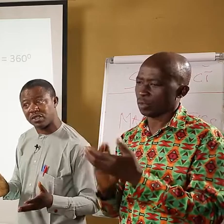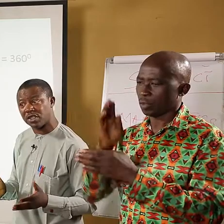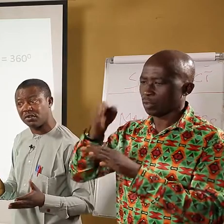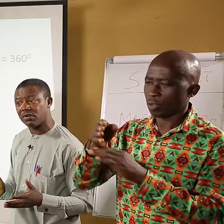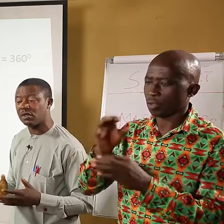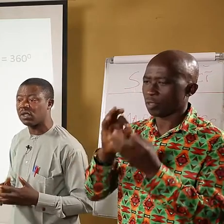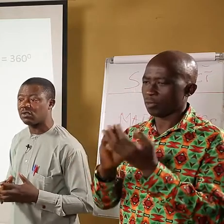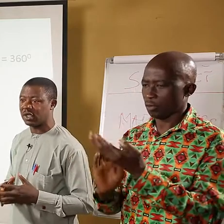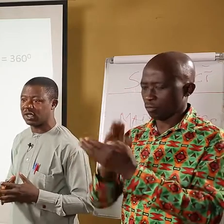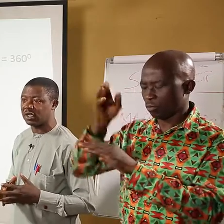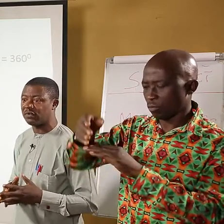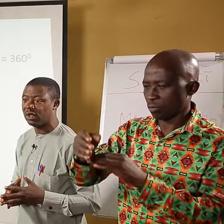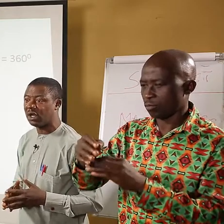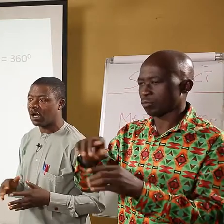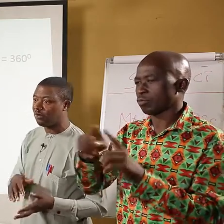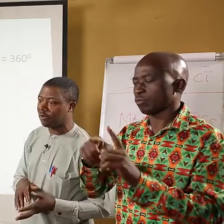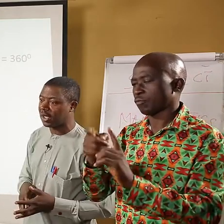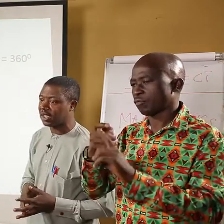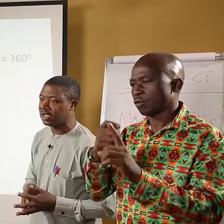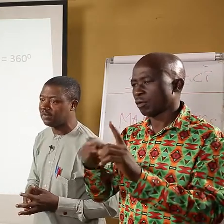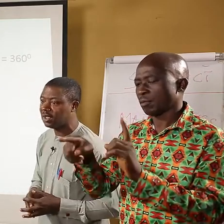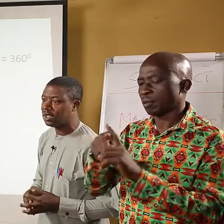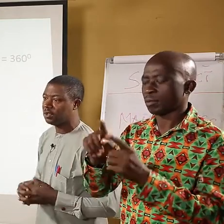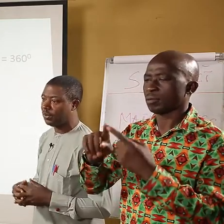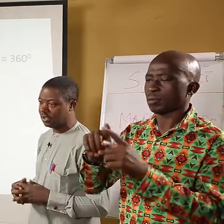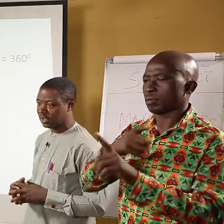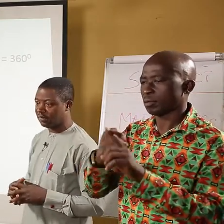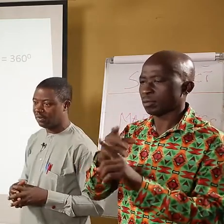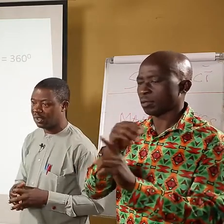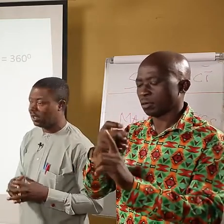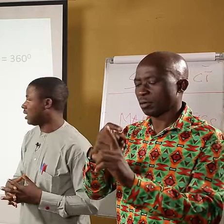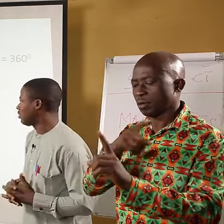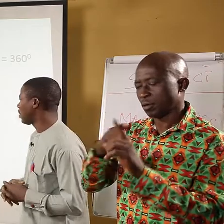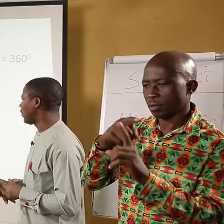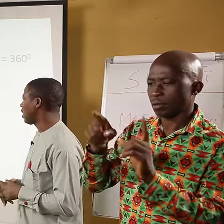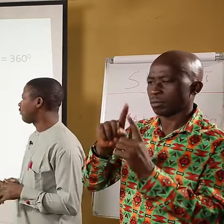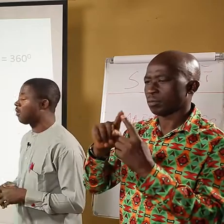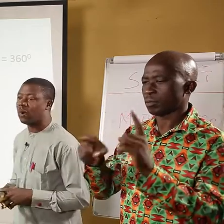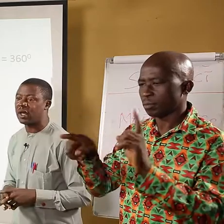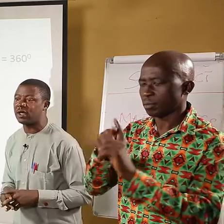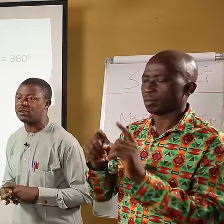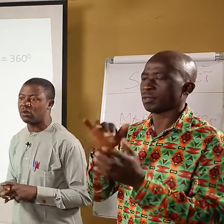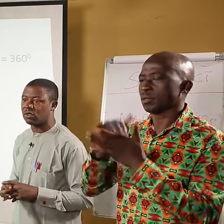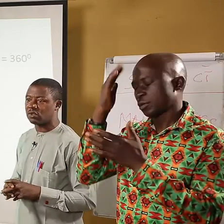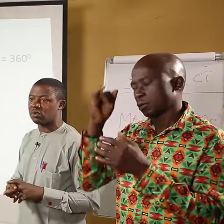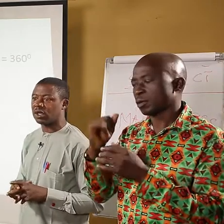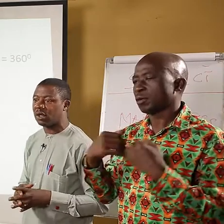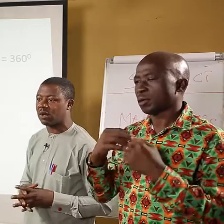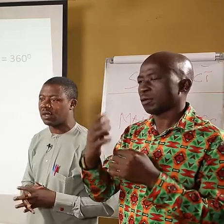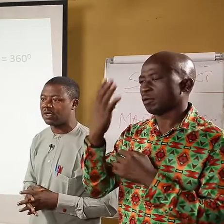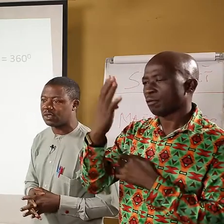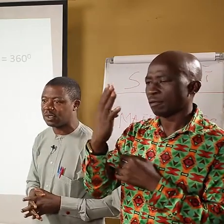from positive to negative, and from negative to positive. That is why we have 4y is equals